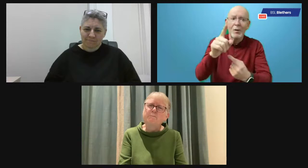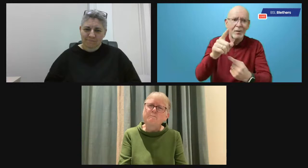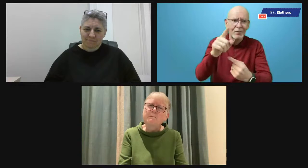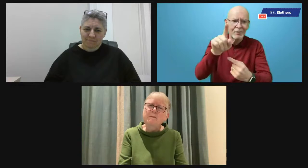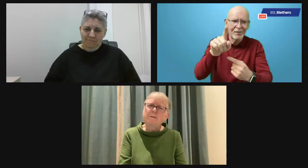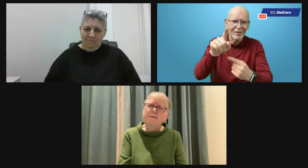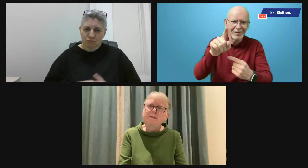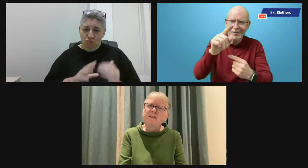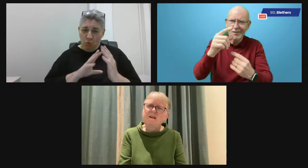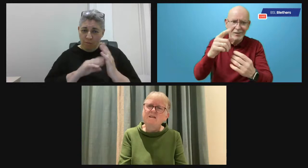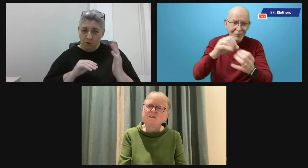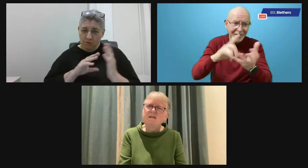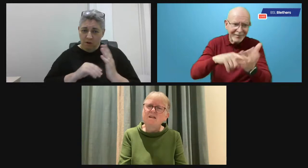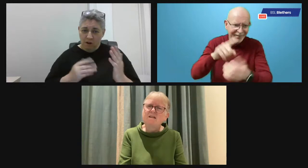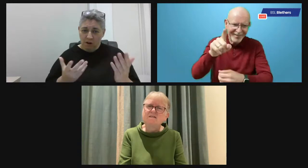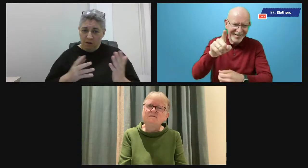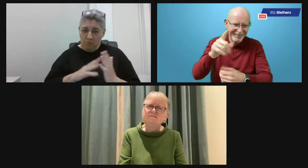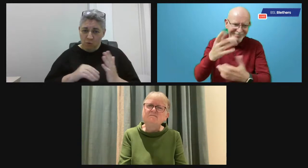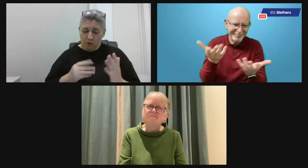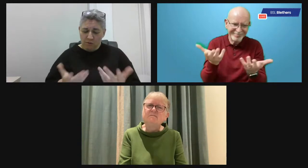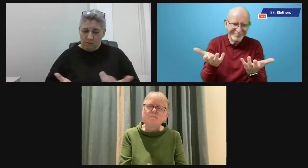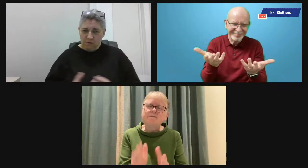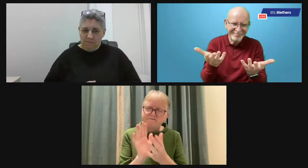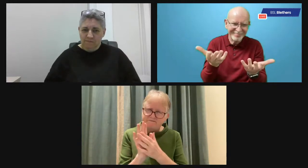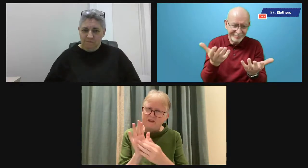You can't have just,